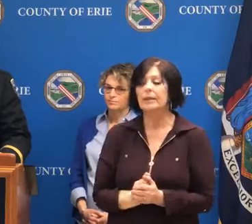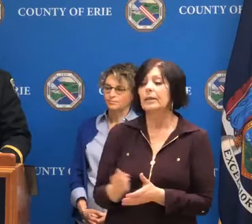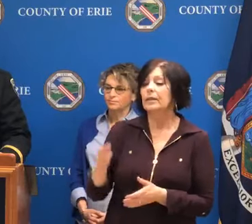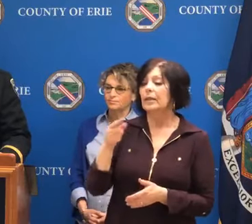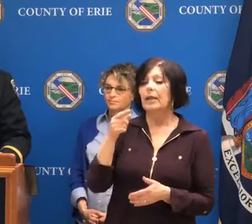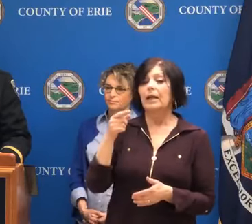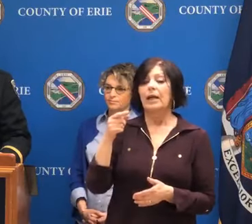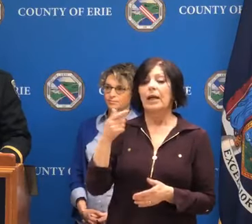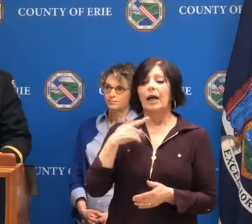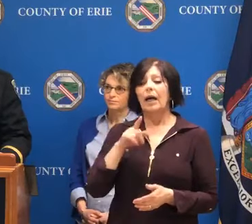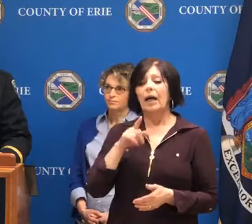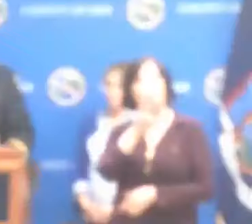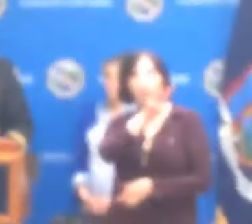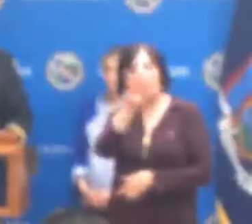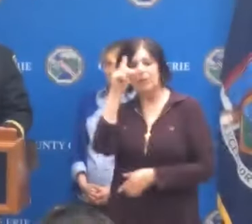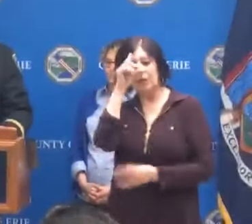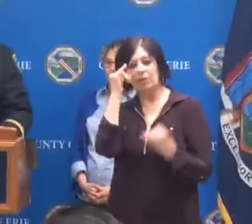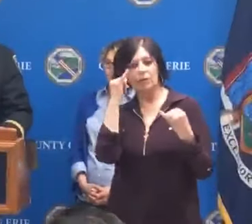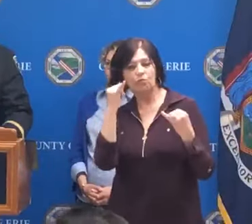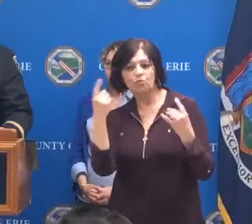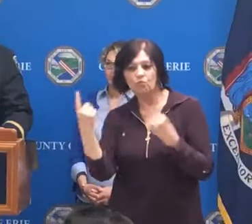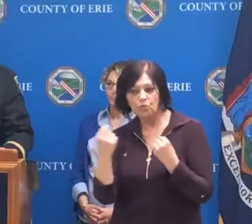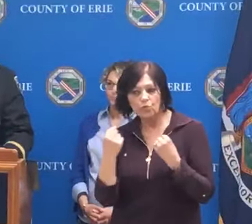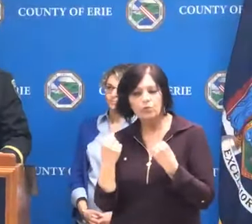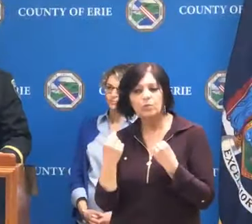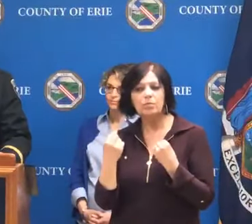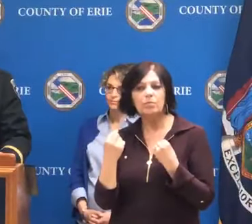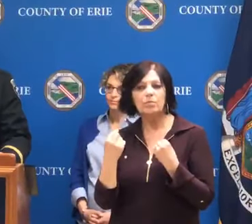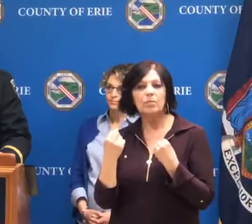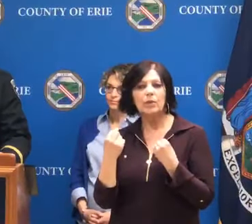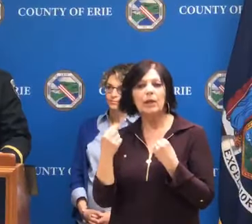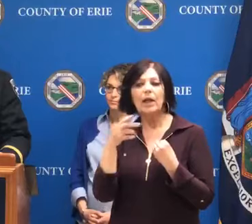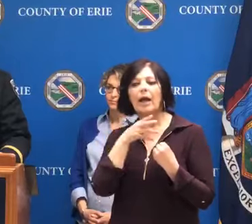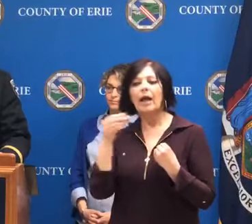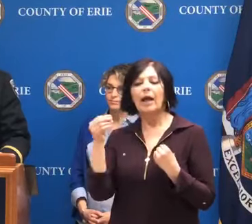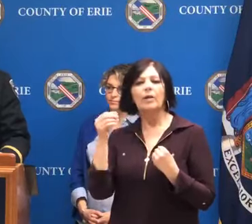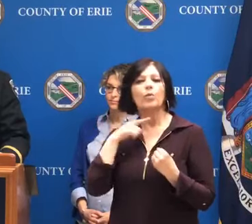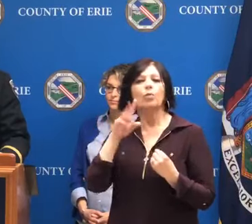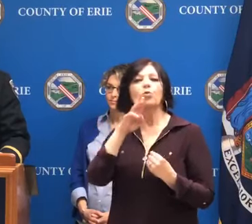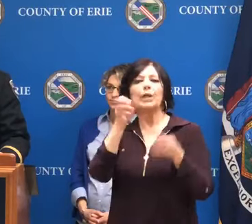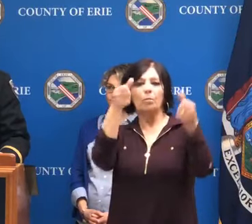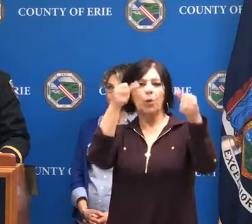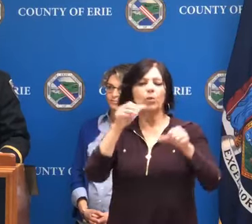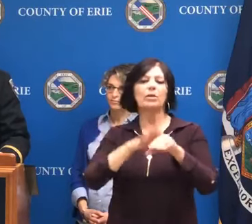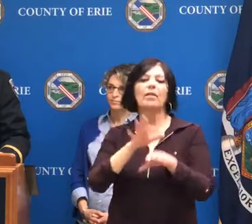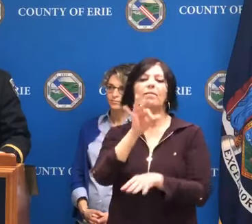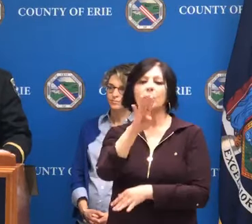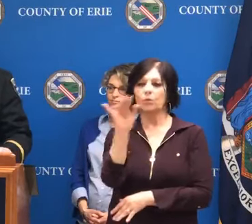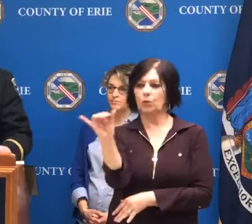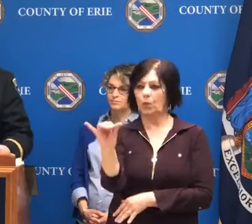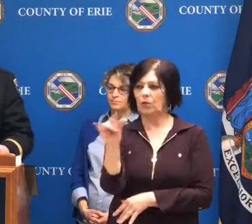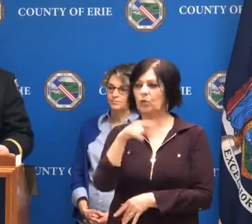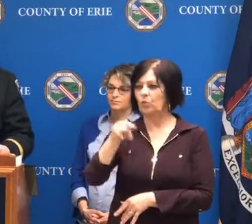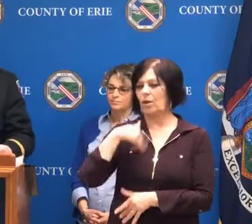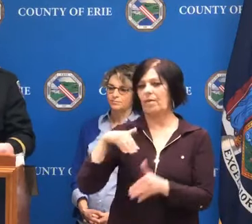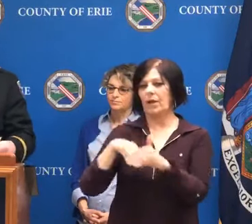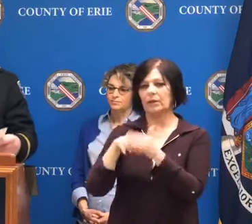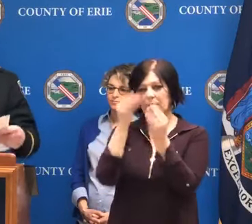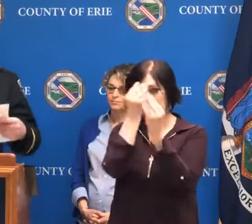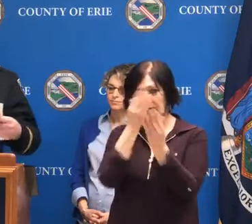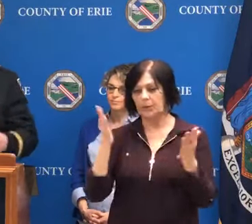I walk by the video of his instructions, and our press information officer will repost that on social media so everybody has access to